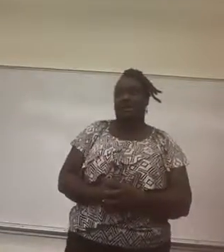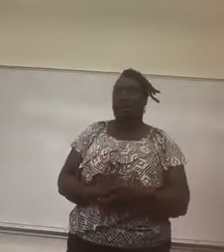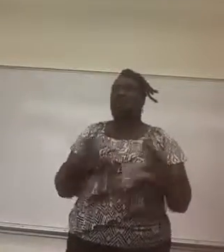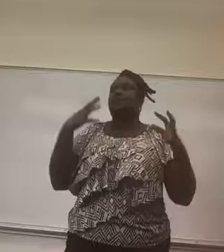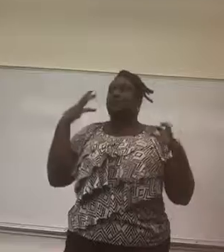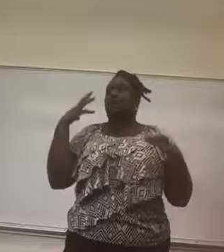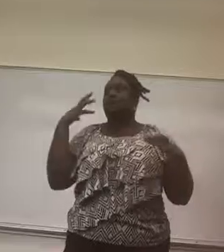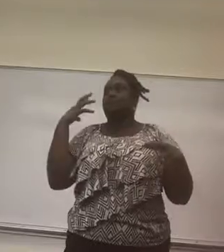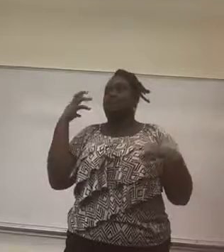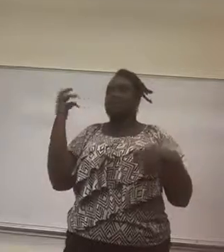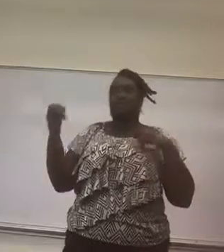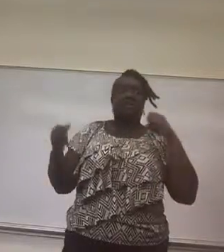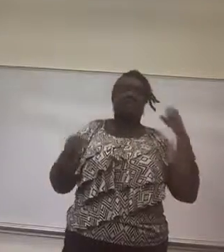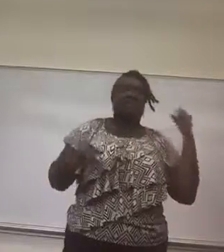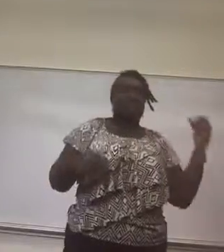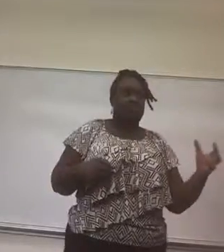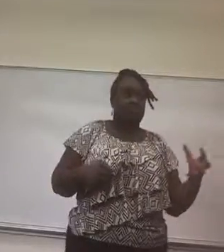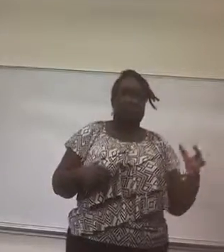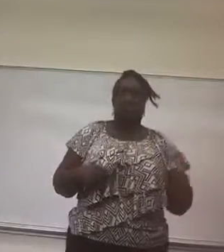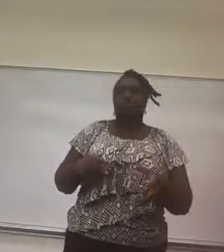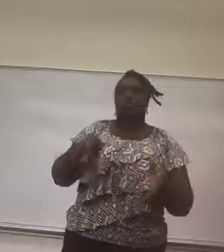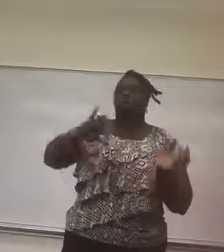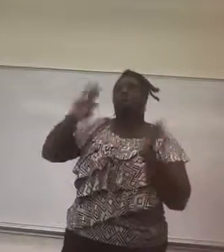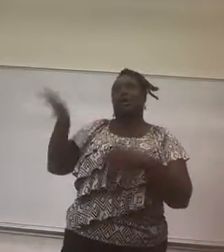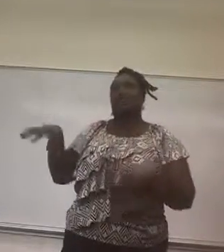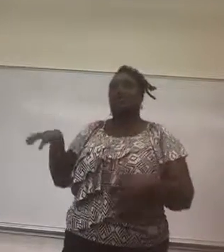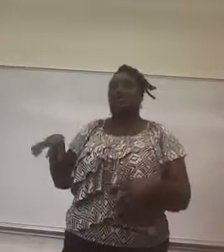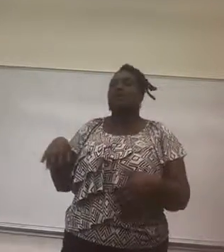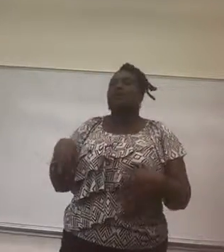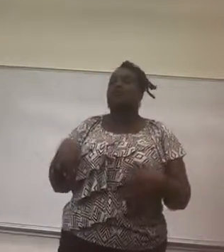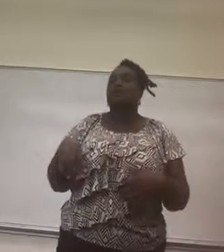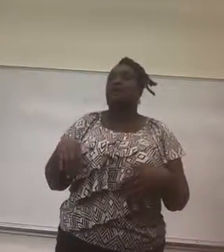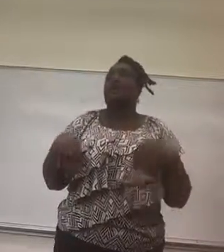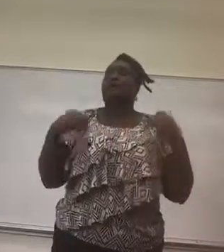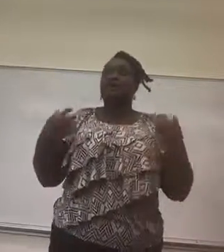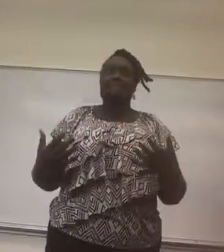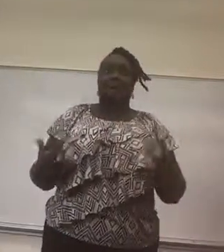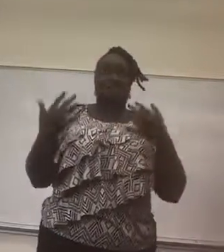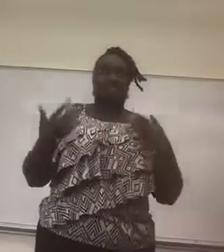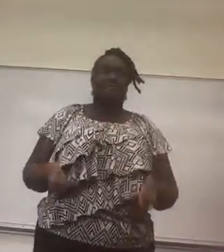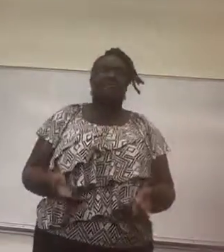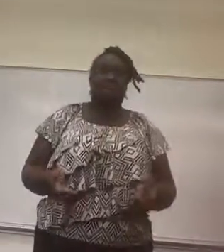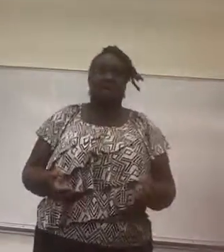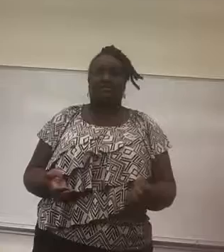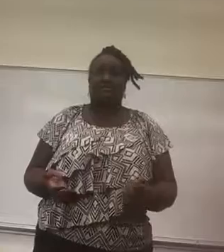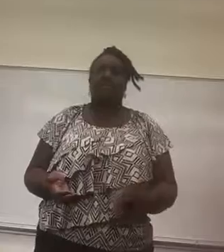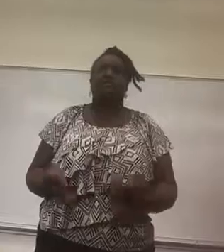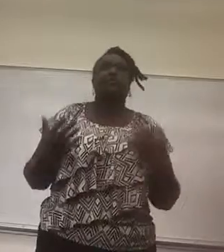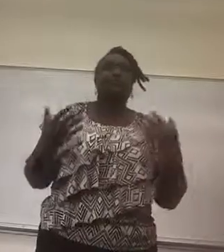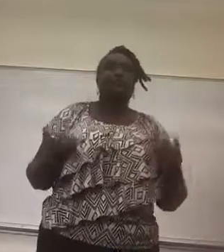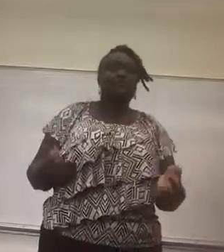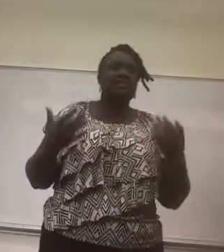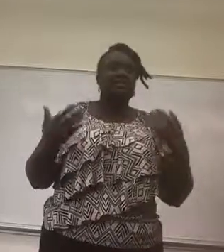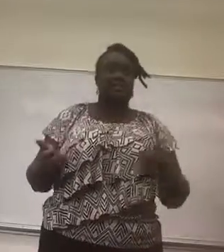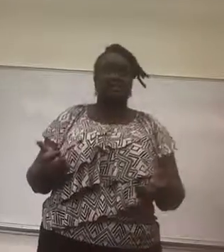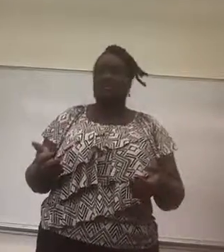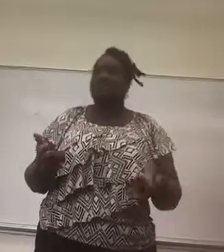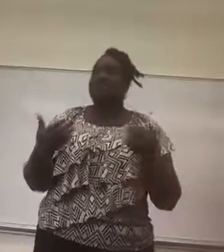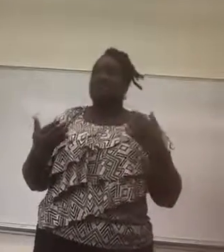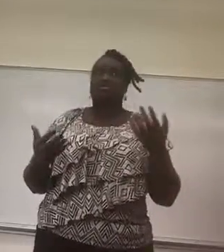signs, things related to things around the home for a project, but getting back to spatial concepts, there are three things that